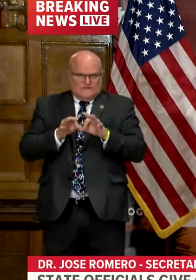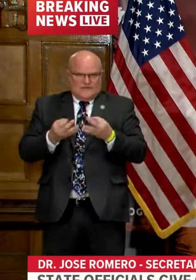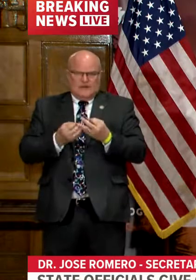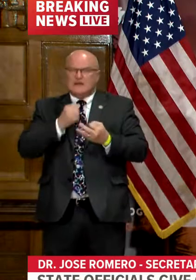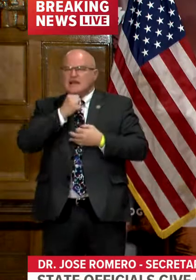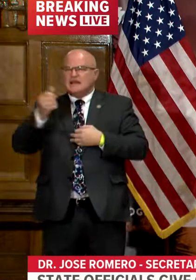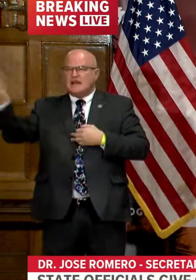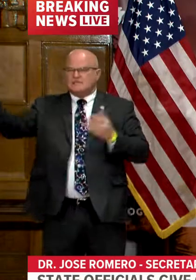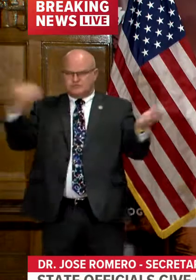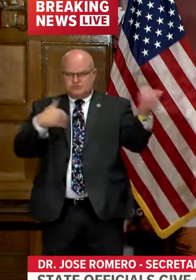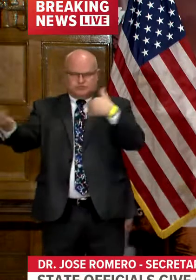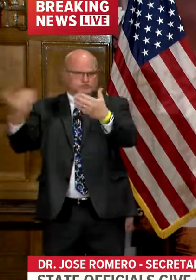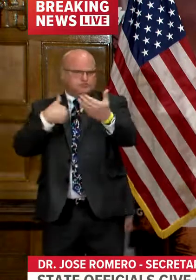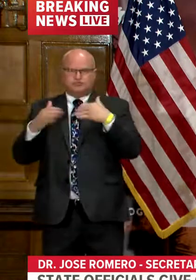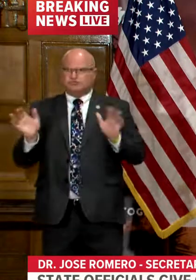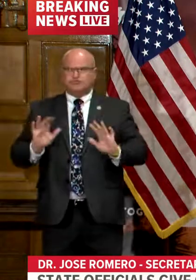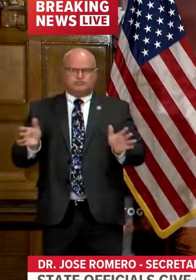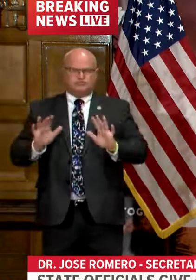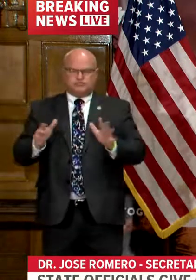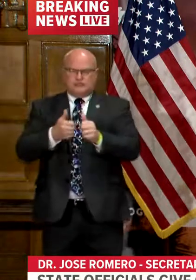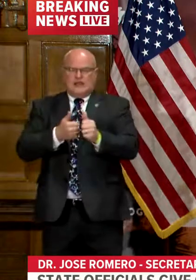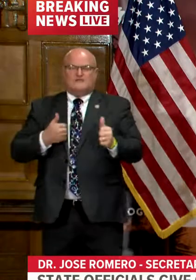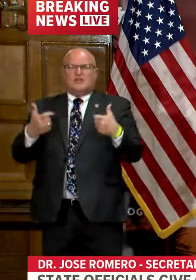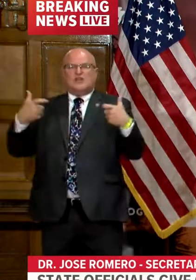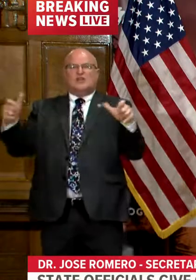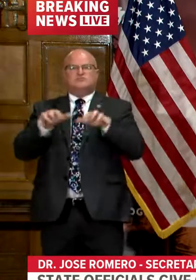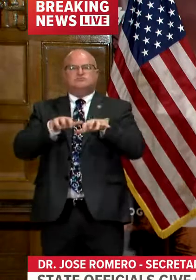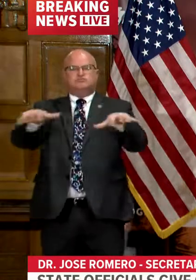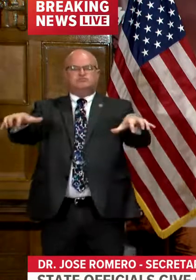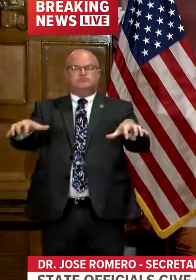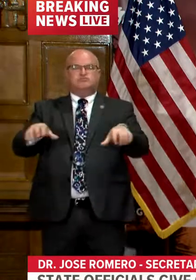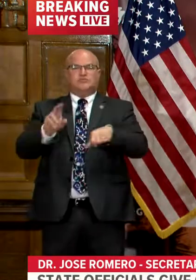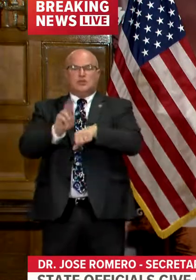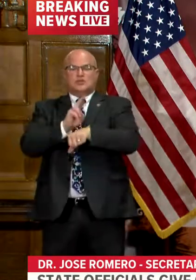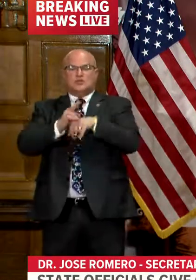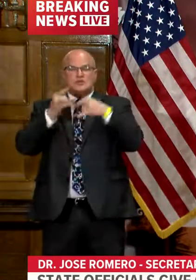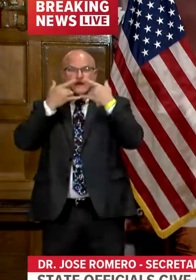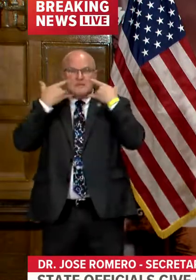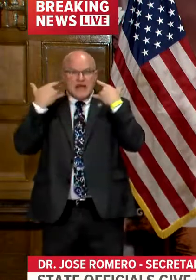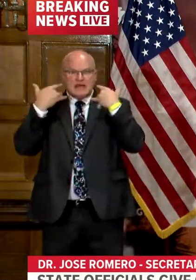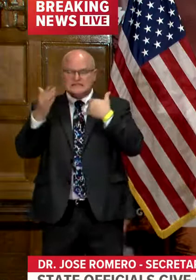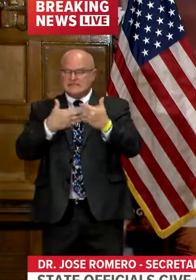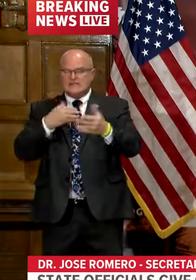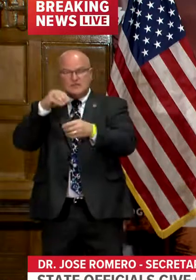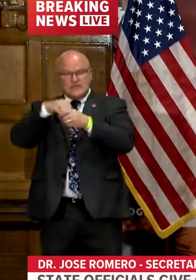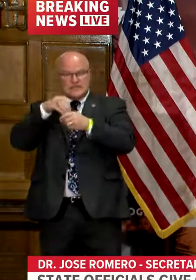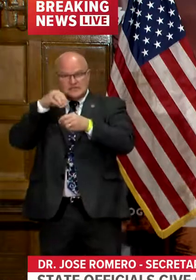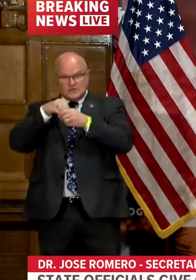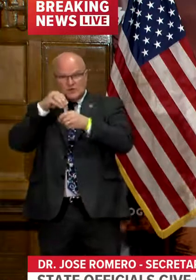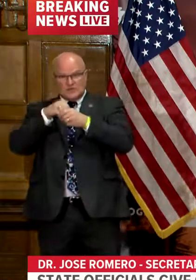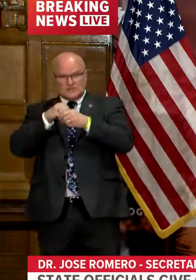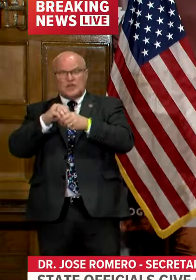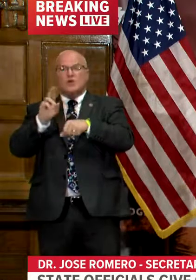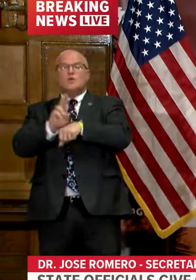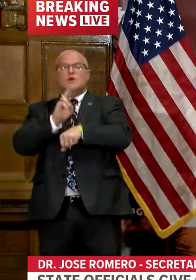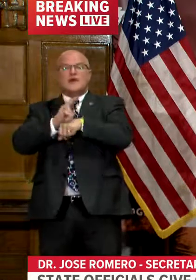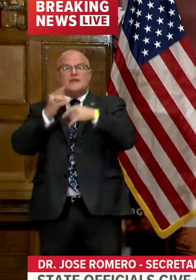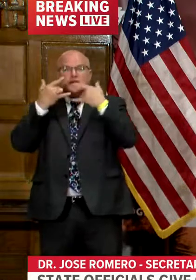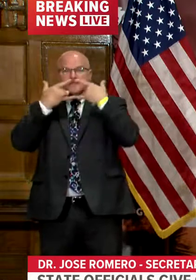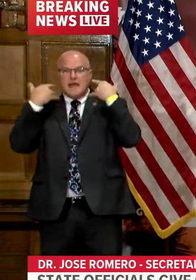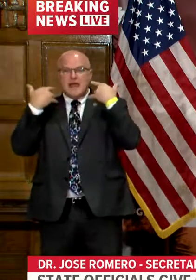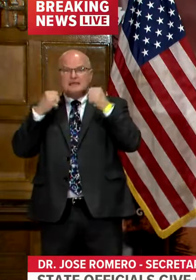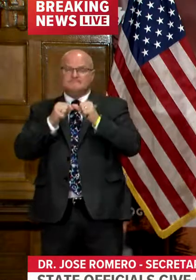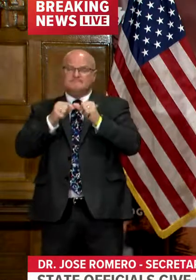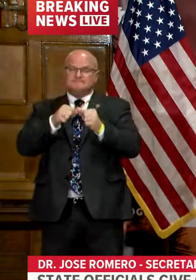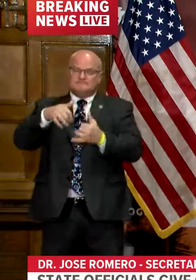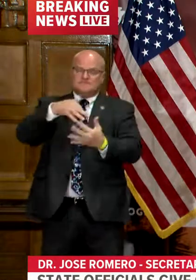bring in individuals, and avoid large crowds. Use the mask even when indoors. Okay, so wear the mask.